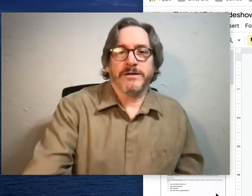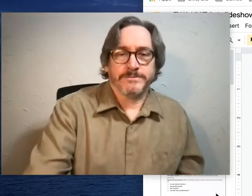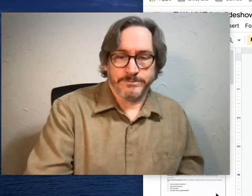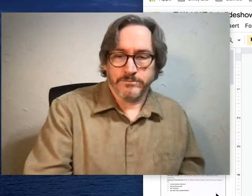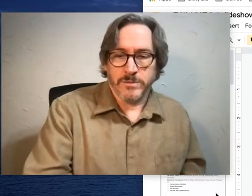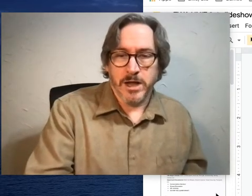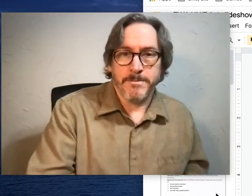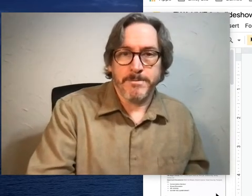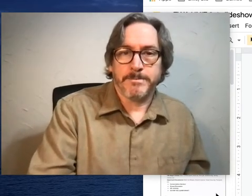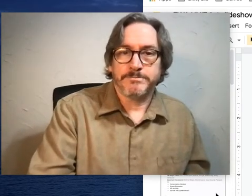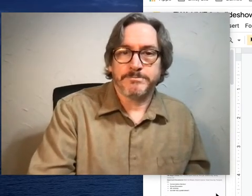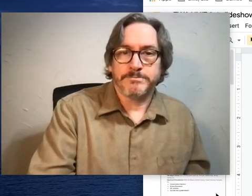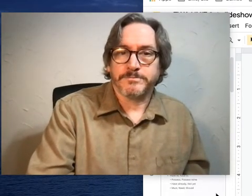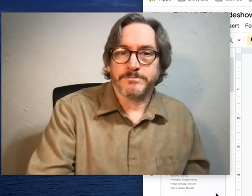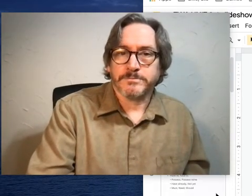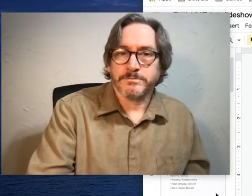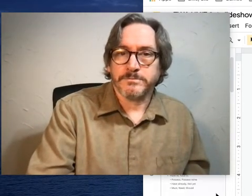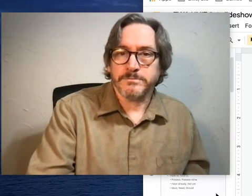of thing. Okay.